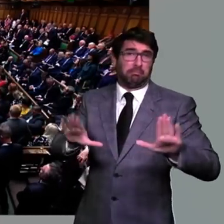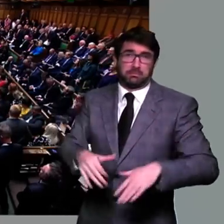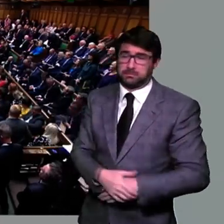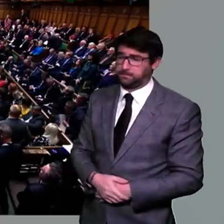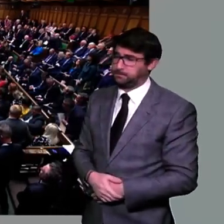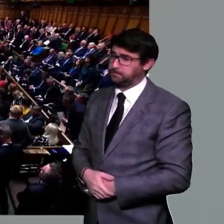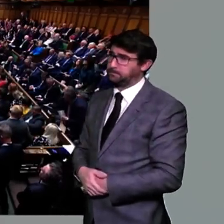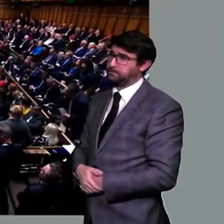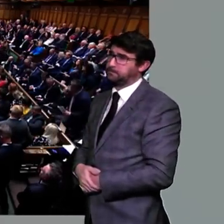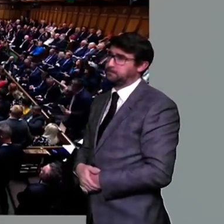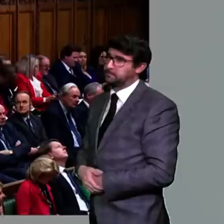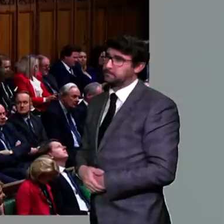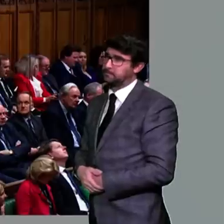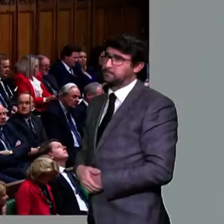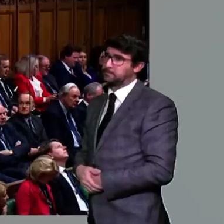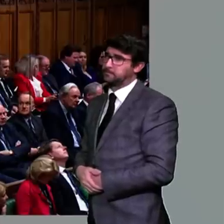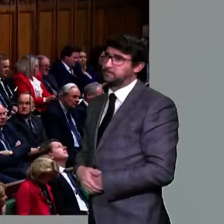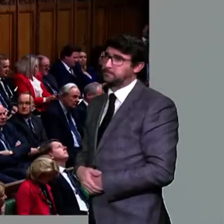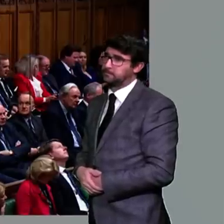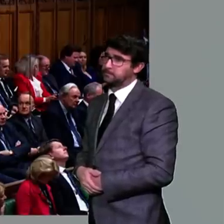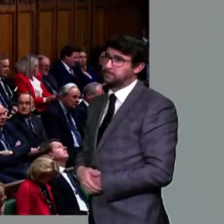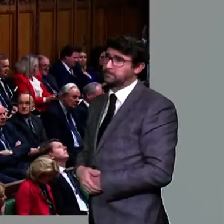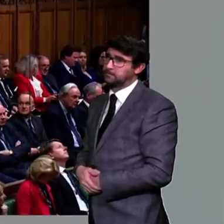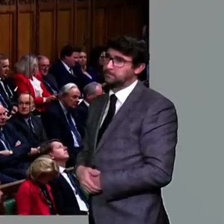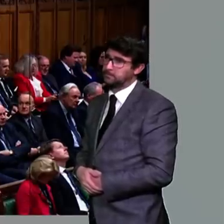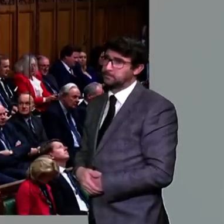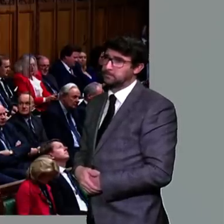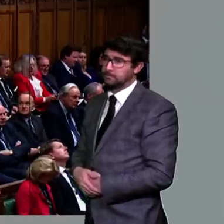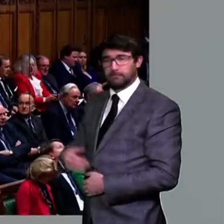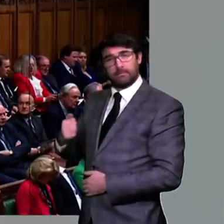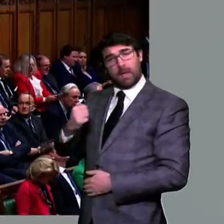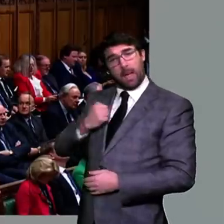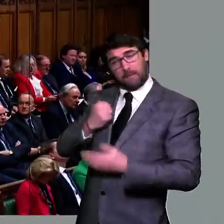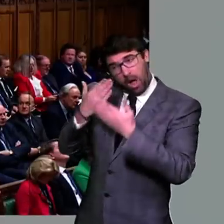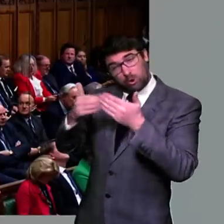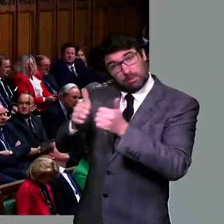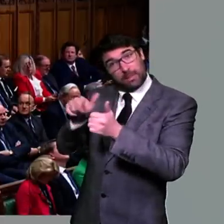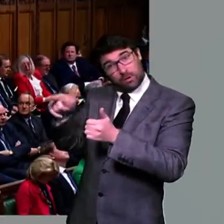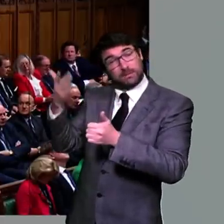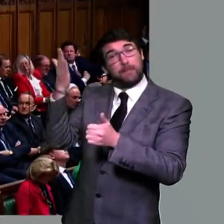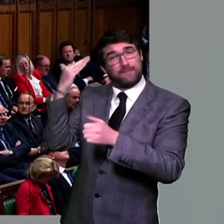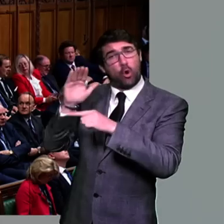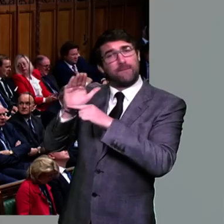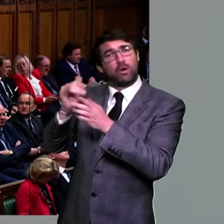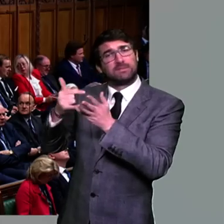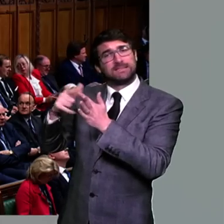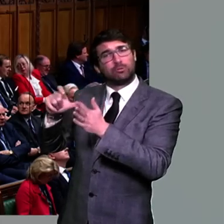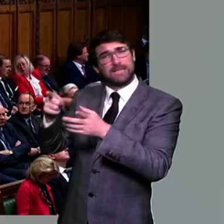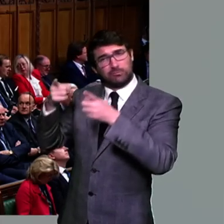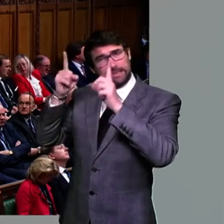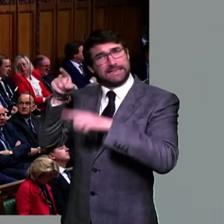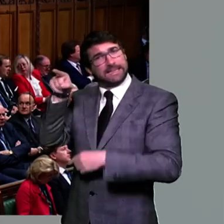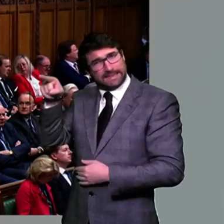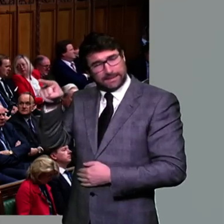Speaker. When my right honourable friend was Foreign Secretary, I know that she was acutely aware of the importance of British